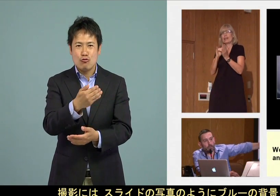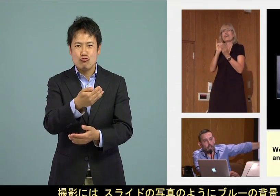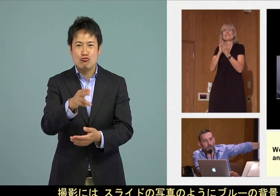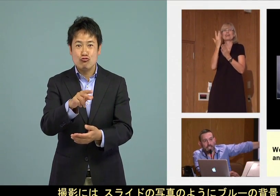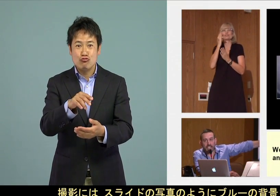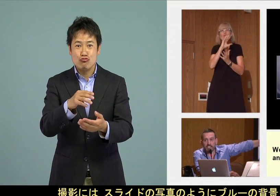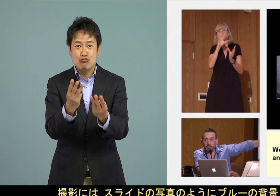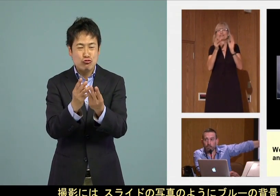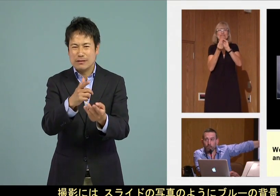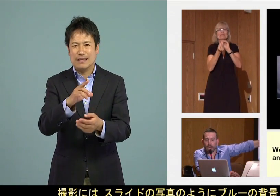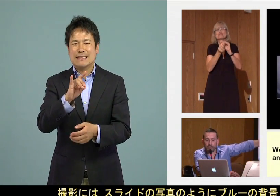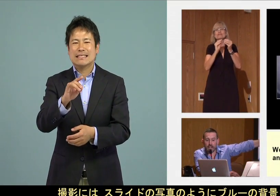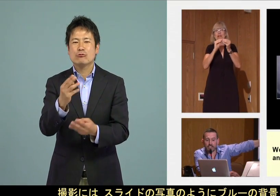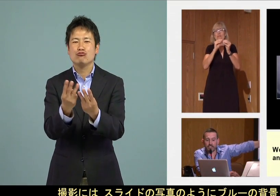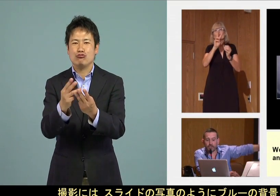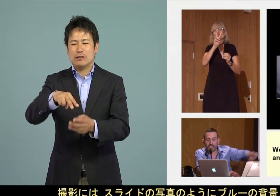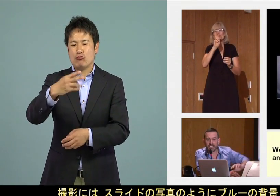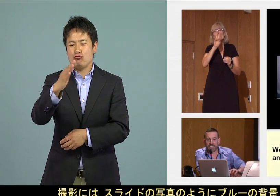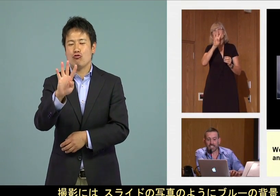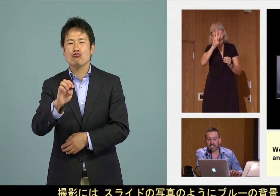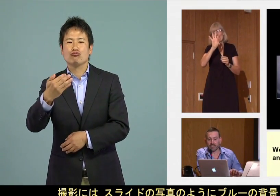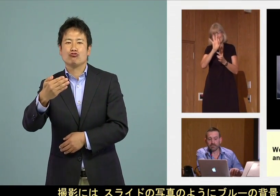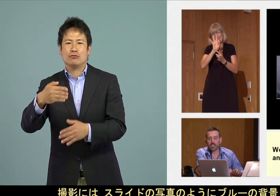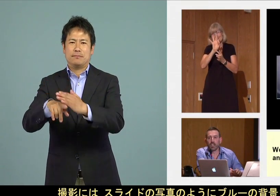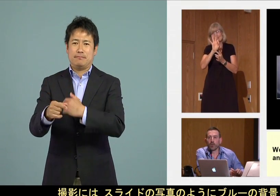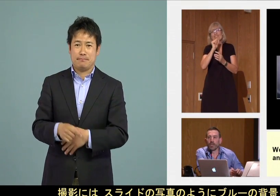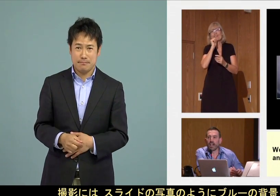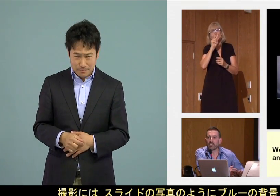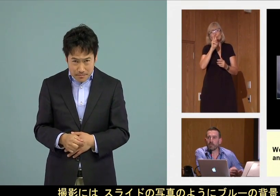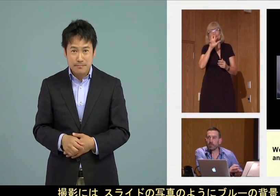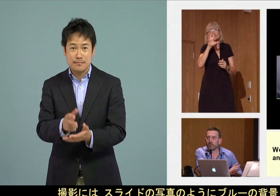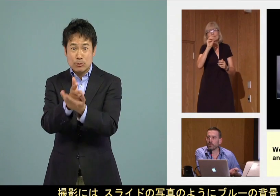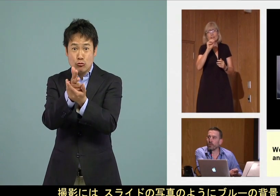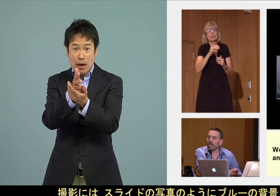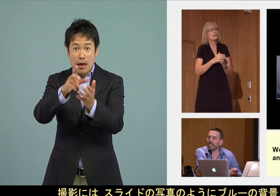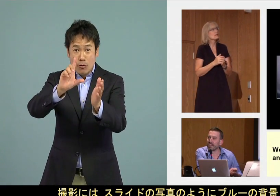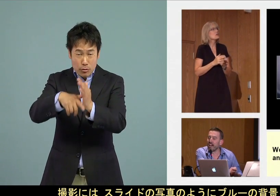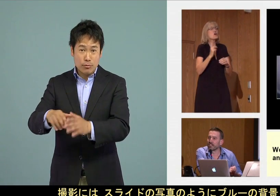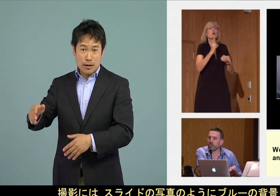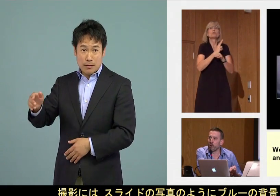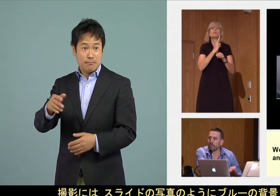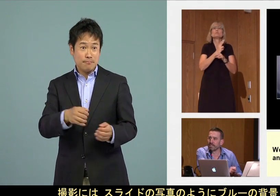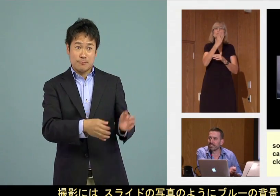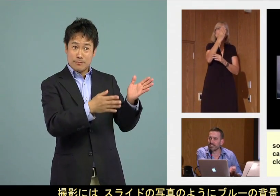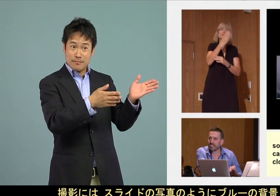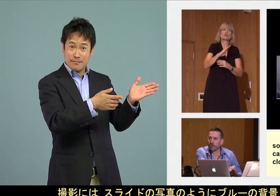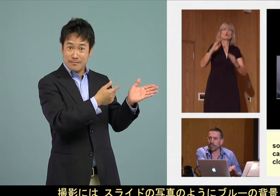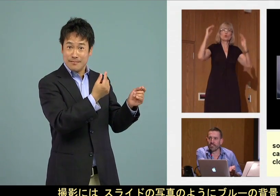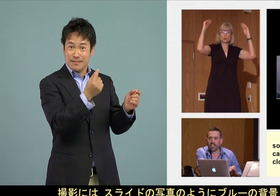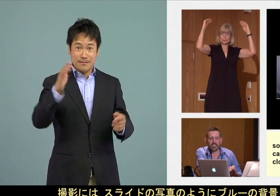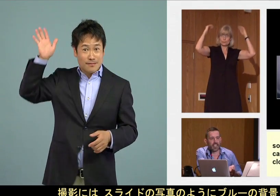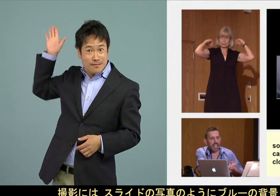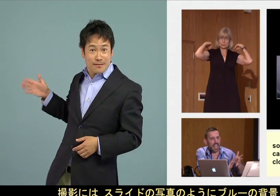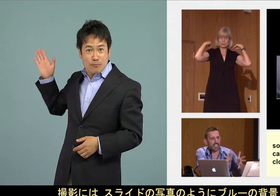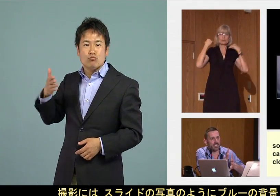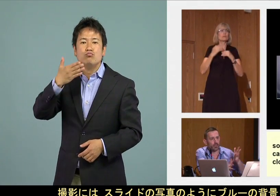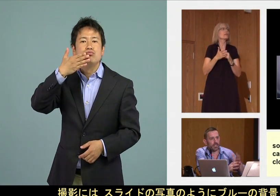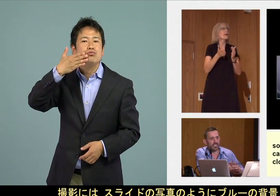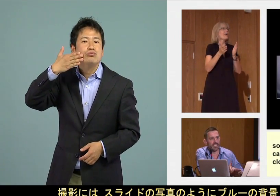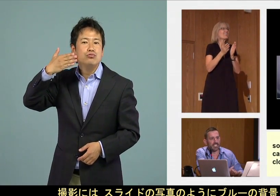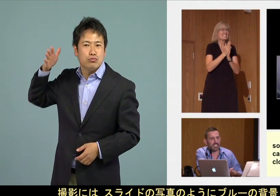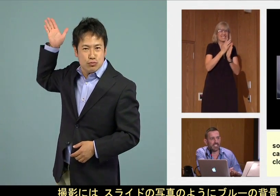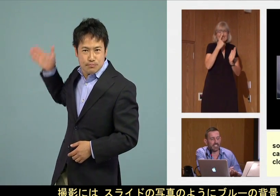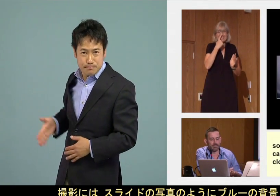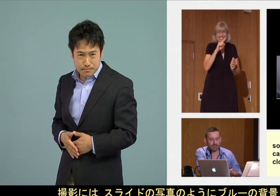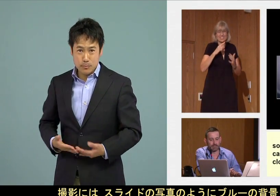We filmed people against a blue background, as you can see here. We asked people to wear dark tops so that their hands could